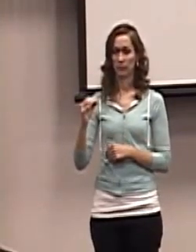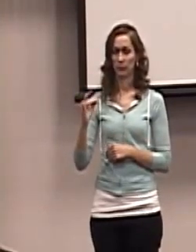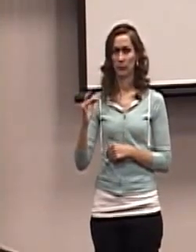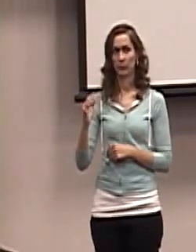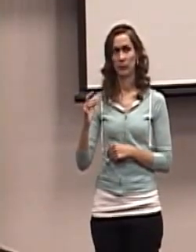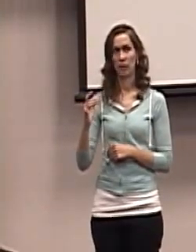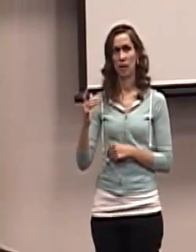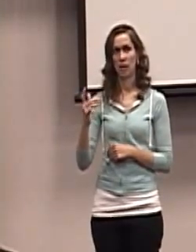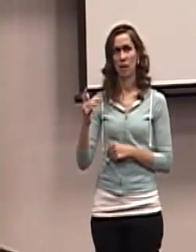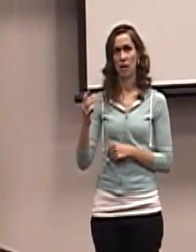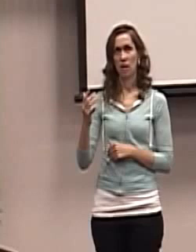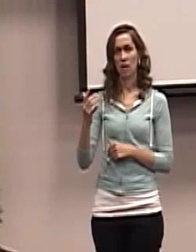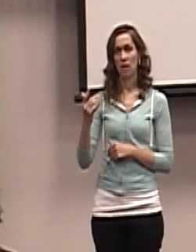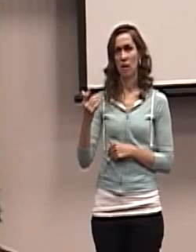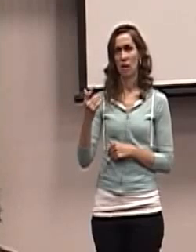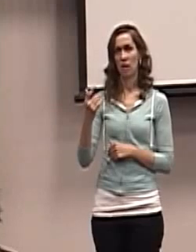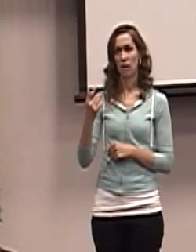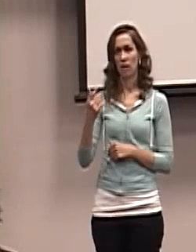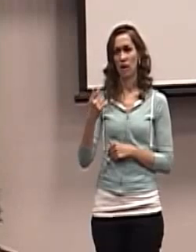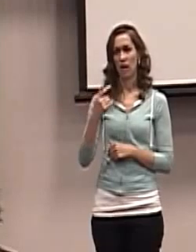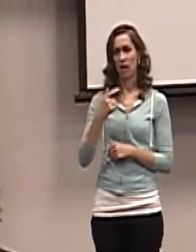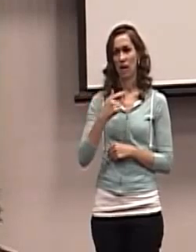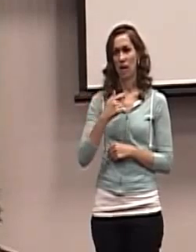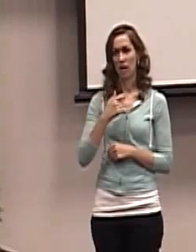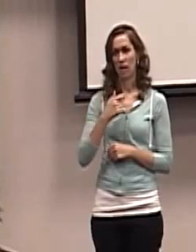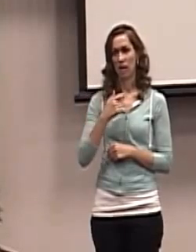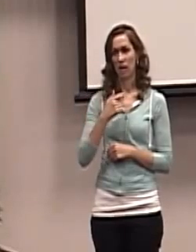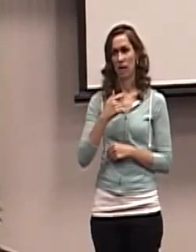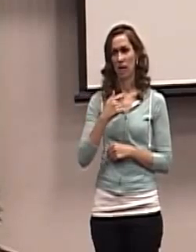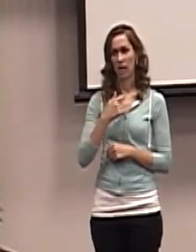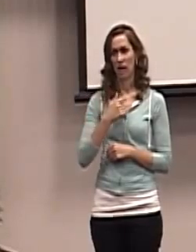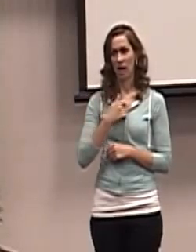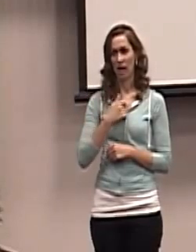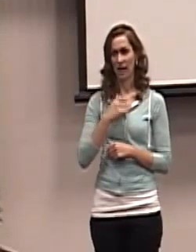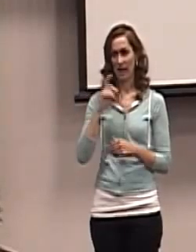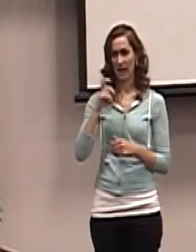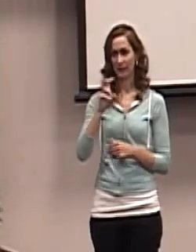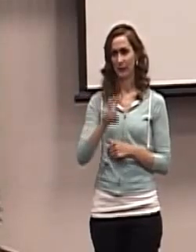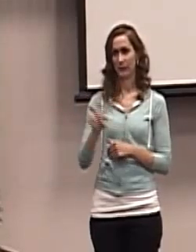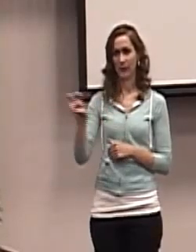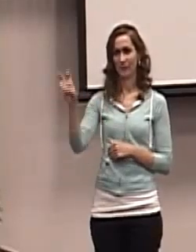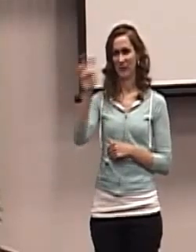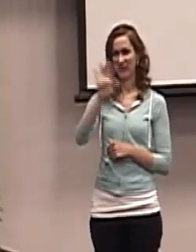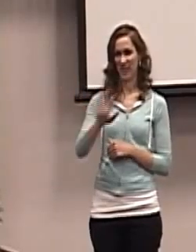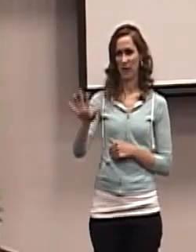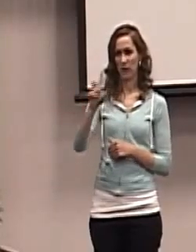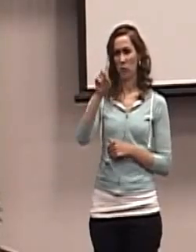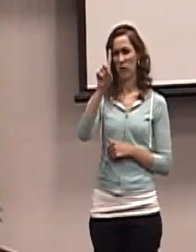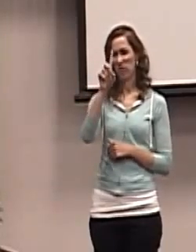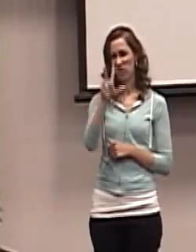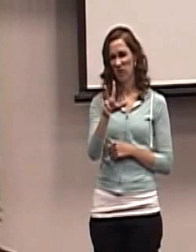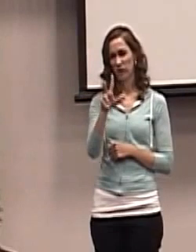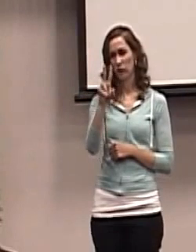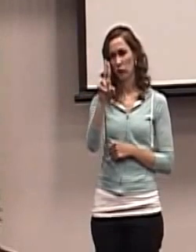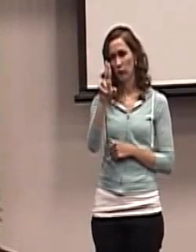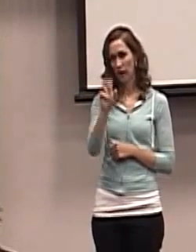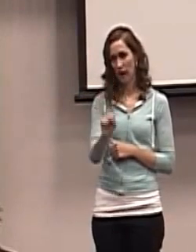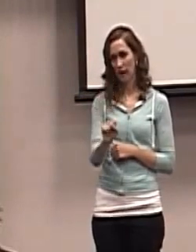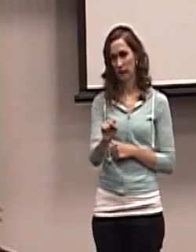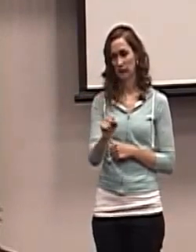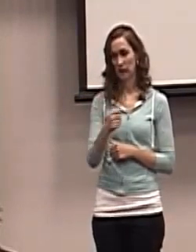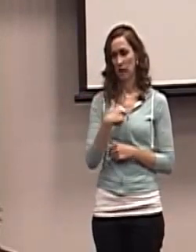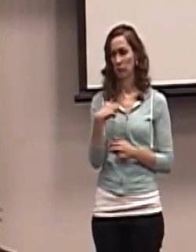about a land area roughly 1/3 the size of the United States, and I was totally responsible for ensuring